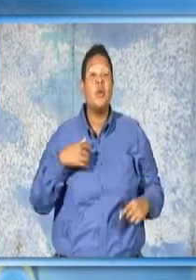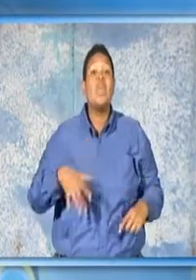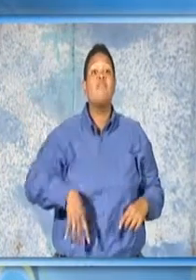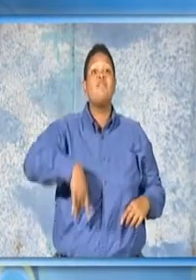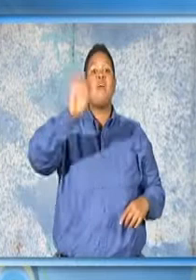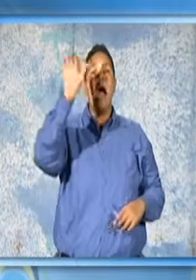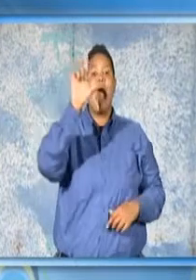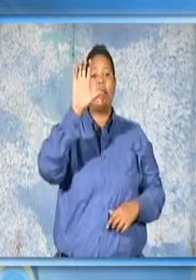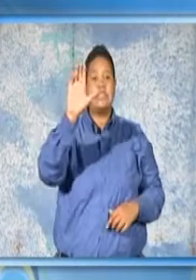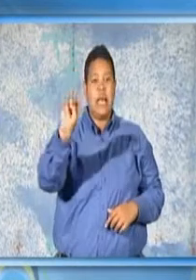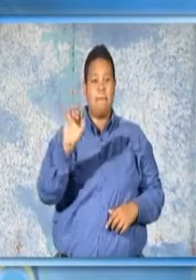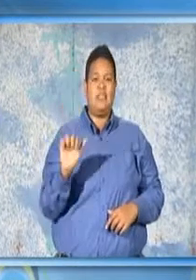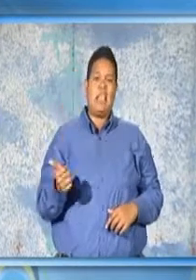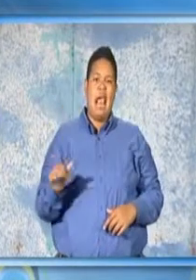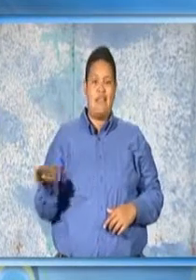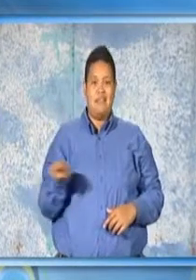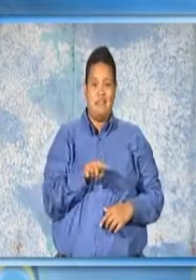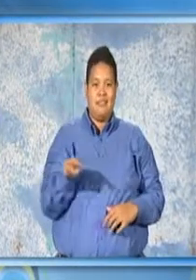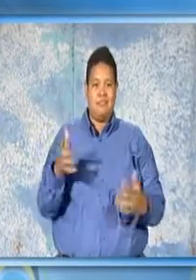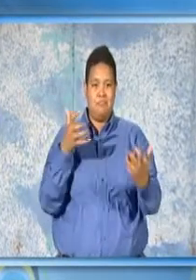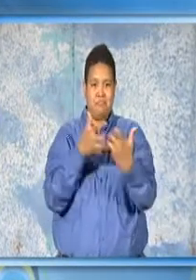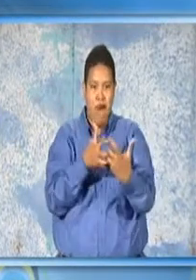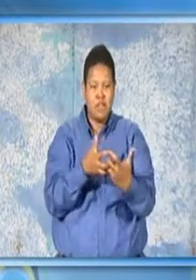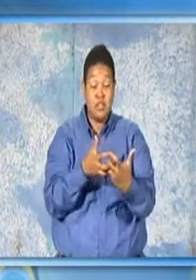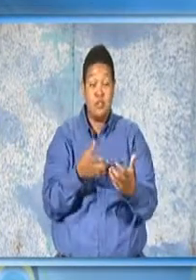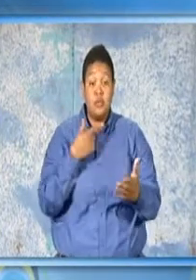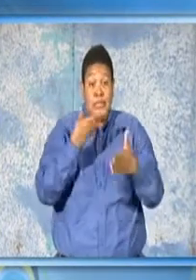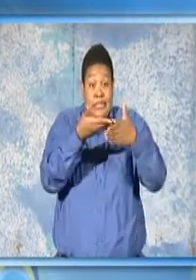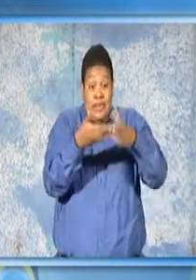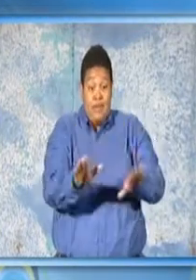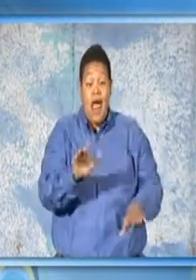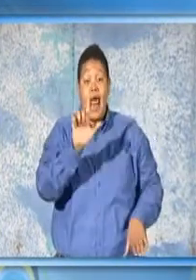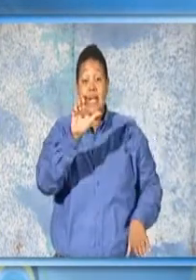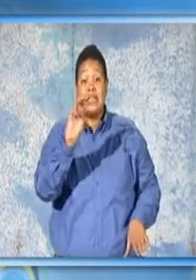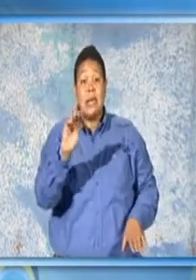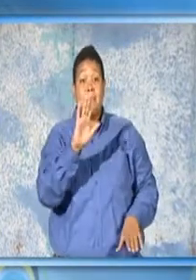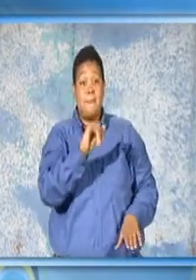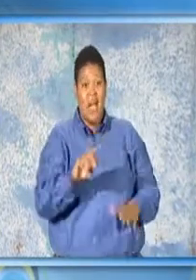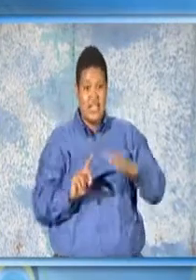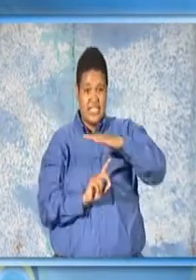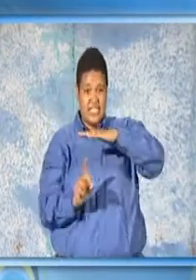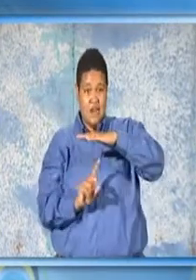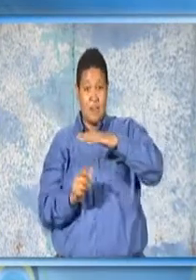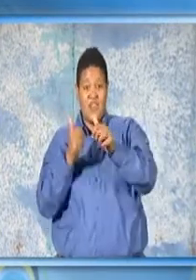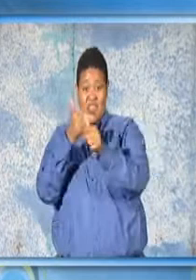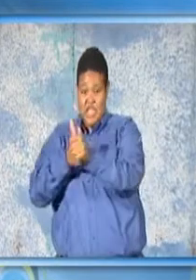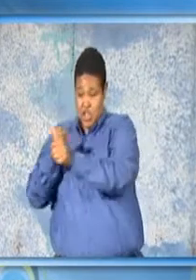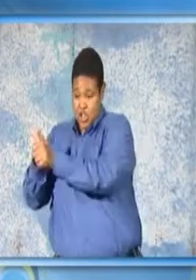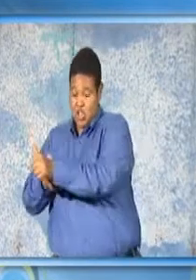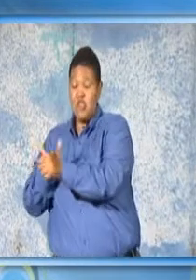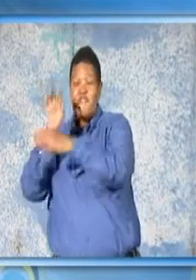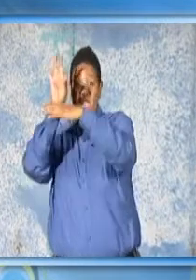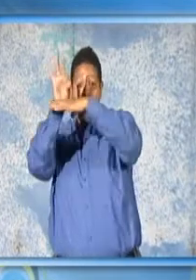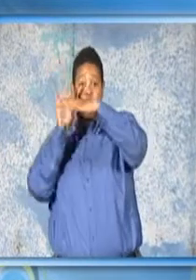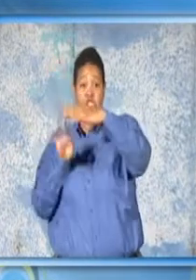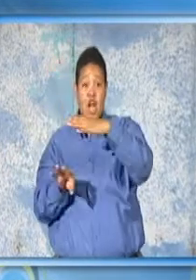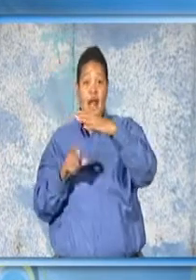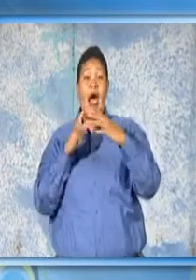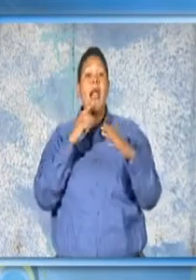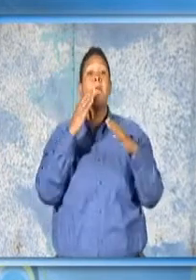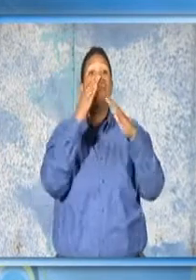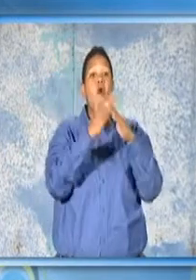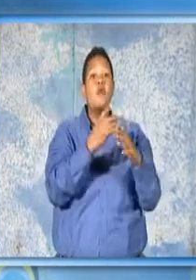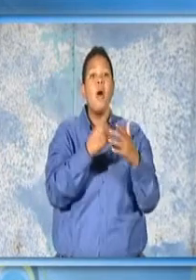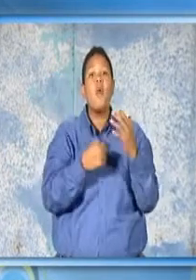LCM, which is 10. We then divide the LCM by the denominator of each fraction and multiply what